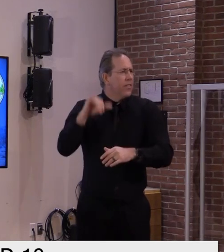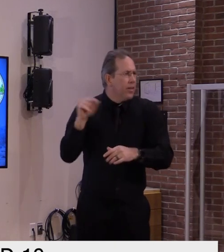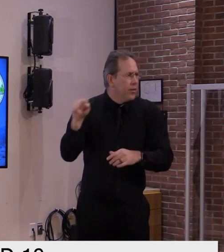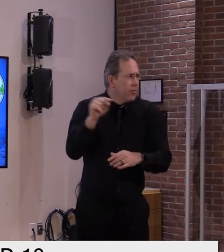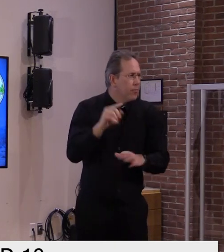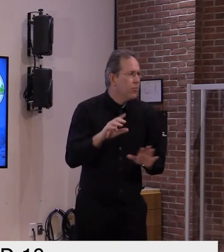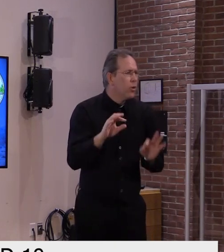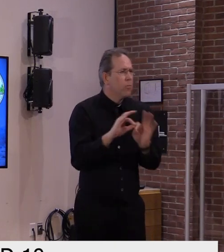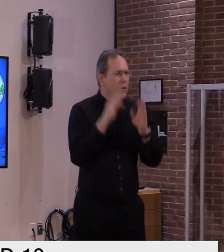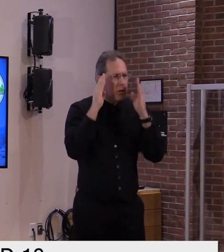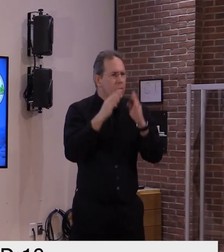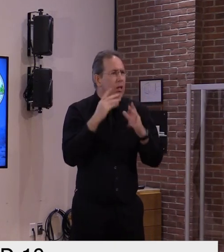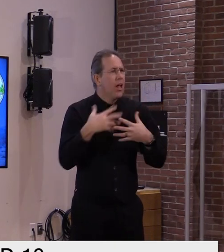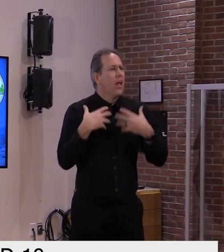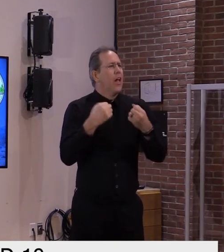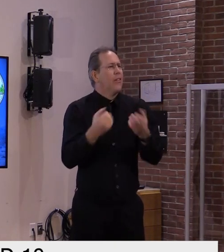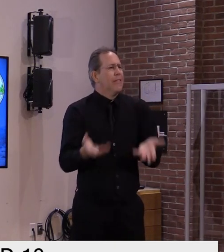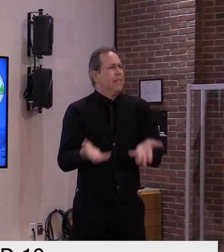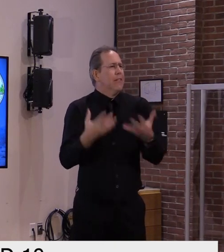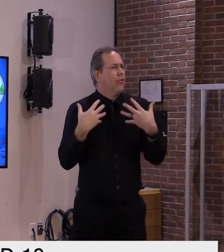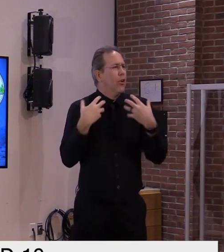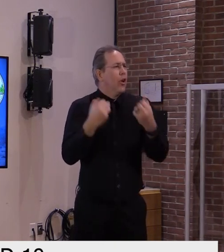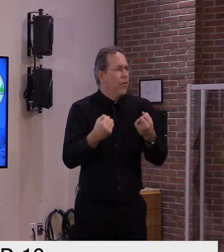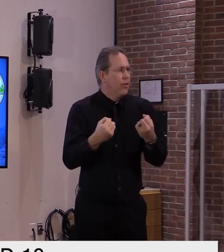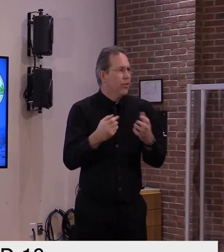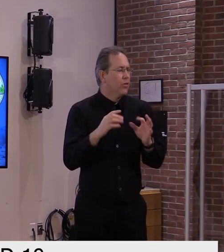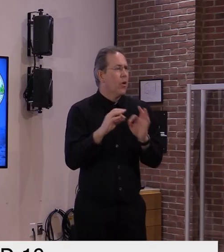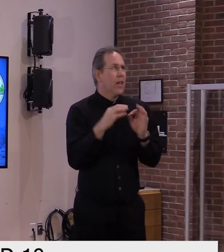vaccine. I'll turn it back to the governor now.